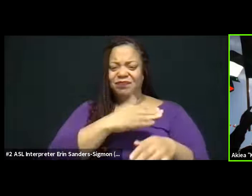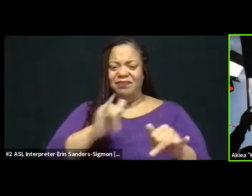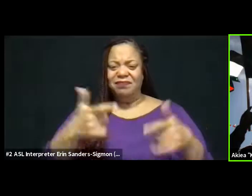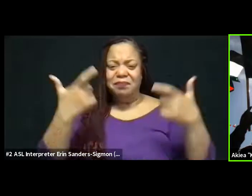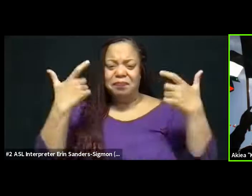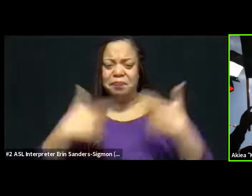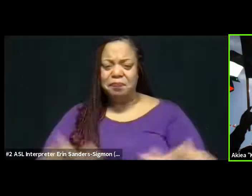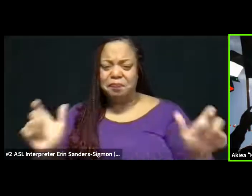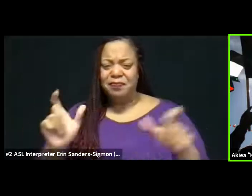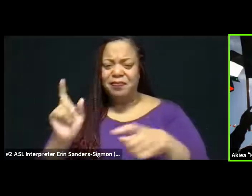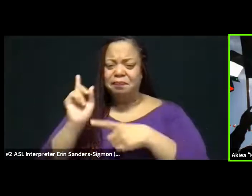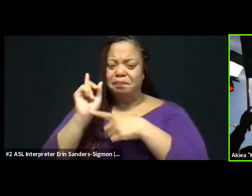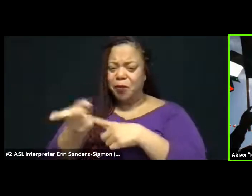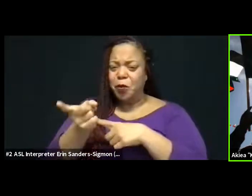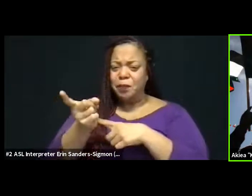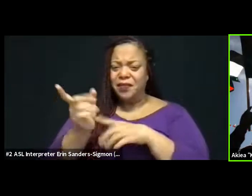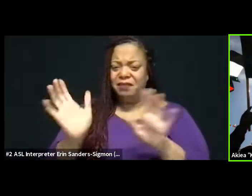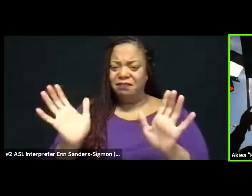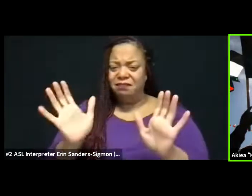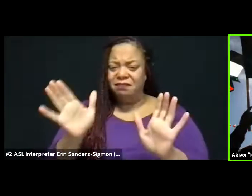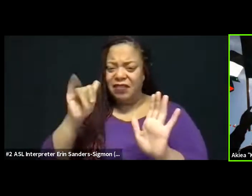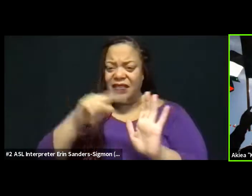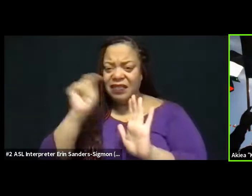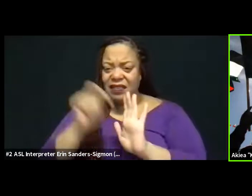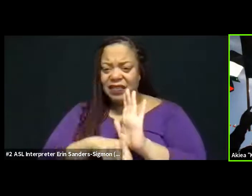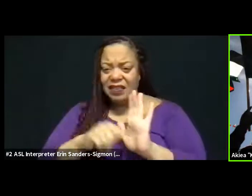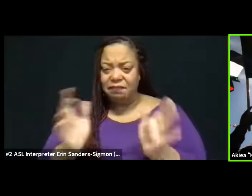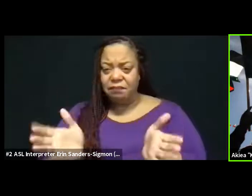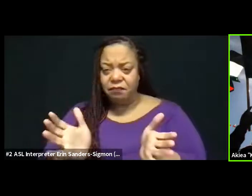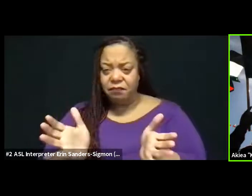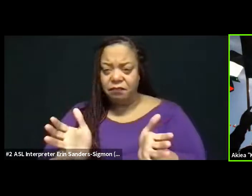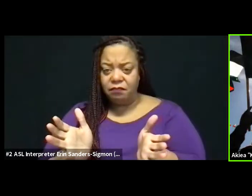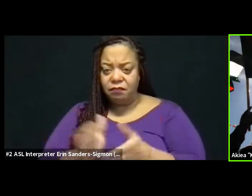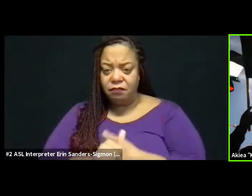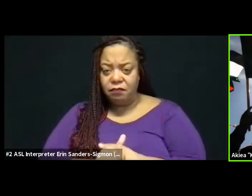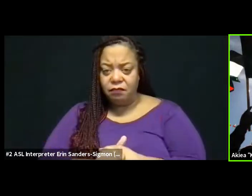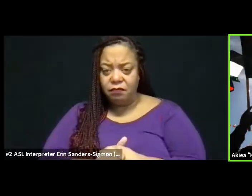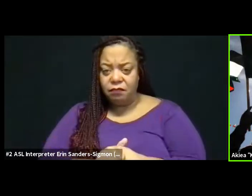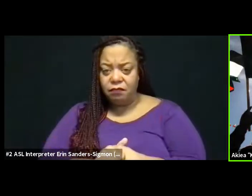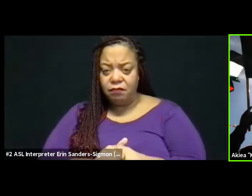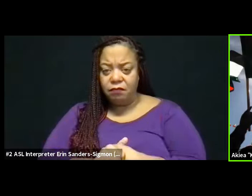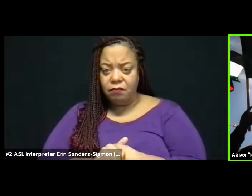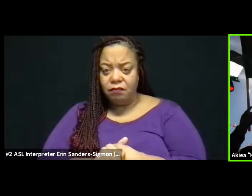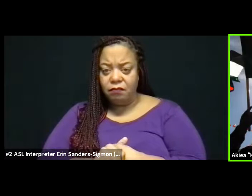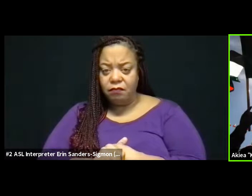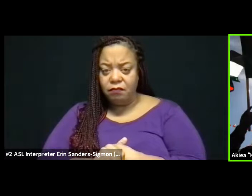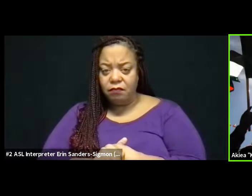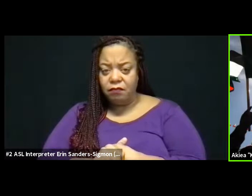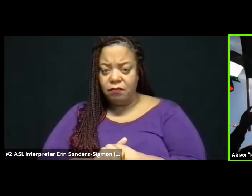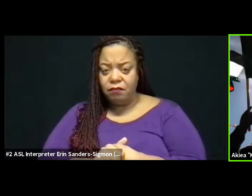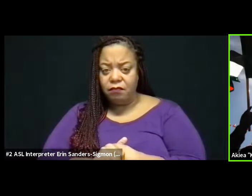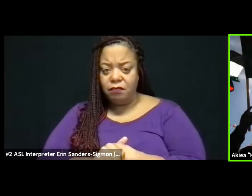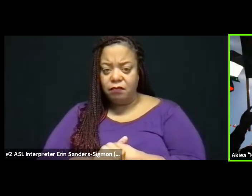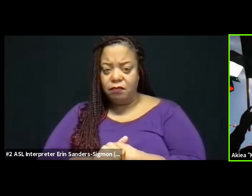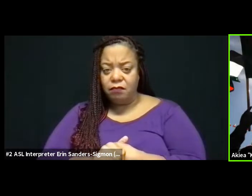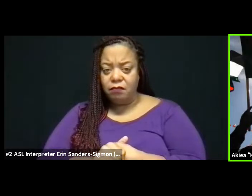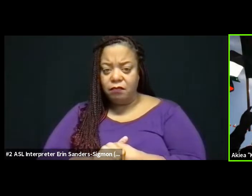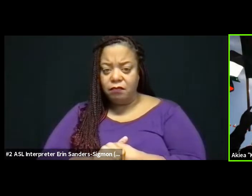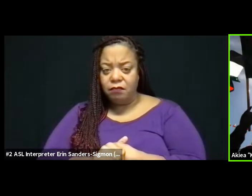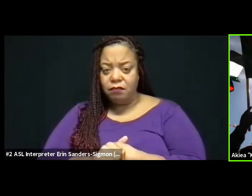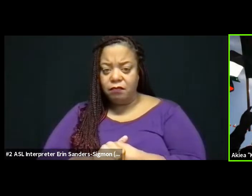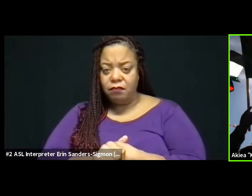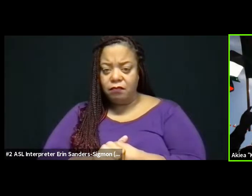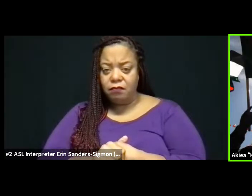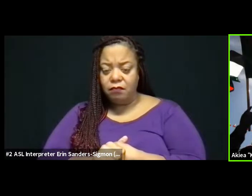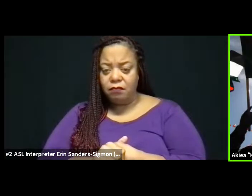right? That I can't sit here and justify this for someone else simply because I decided to engage in this way. Surveillance